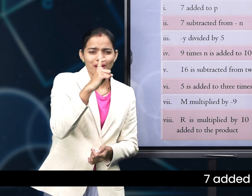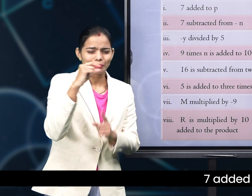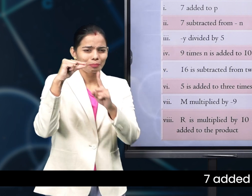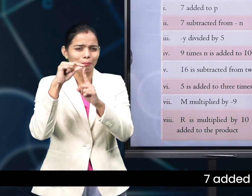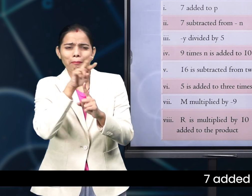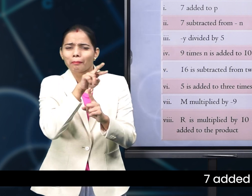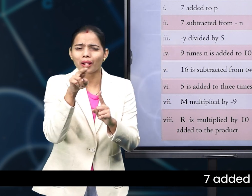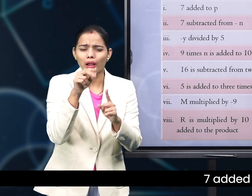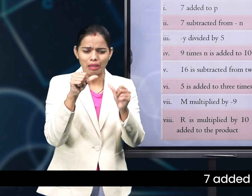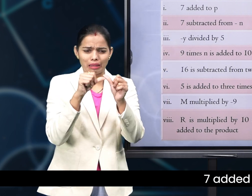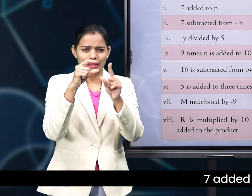Seven added to p.